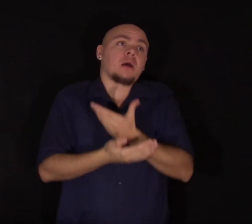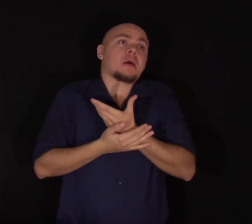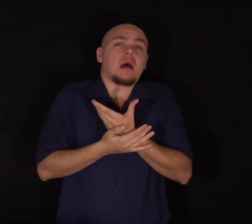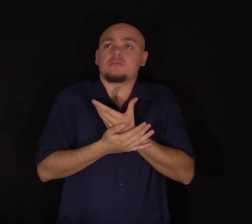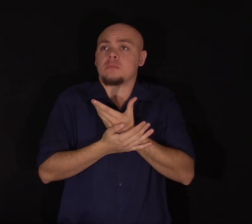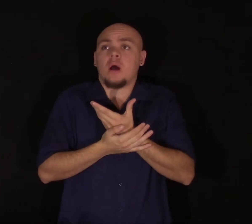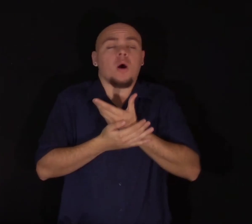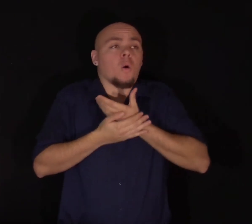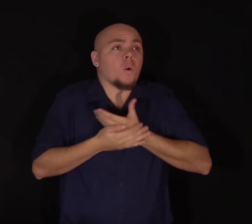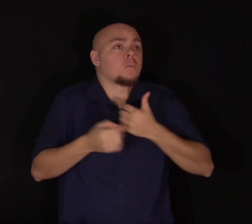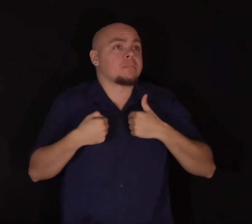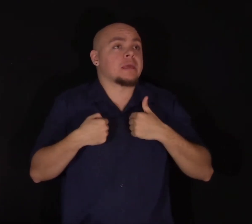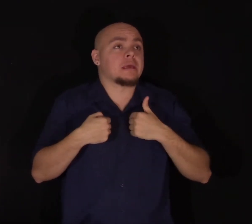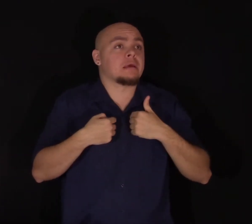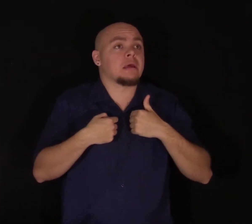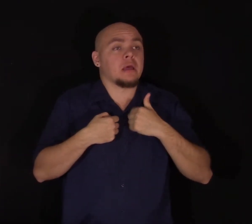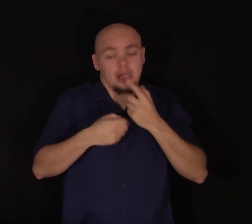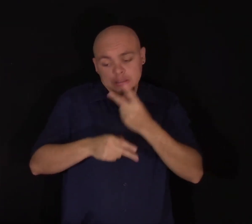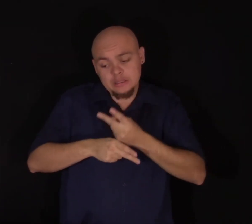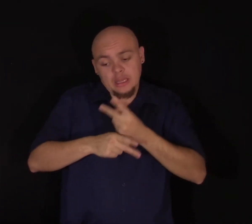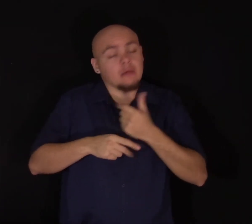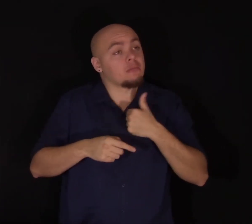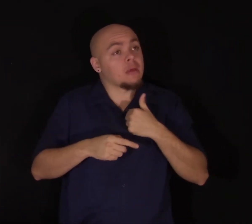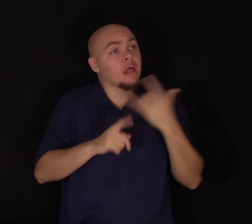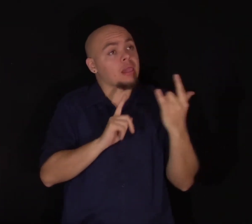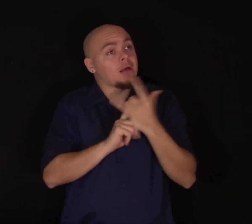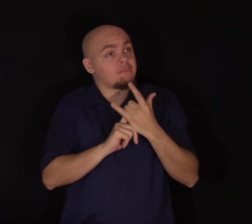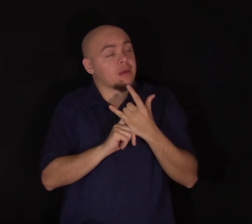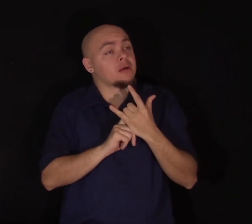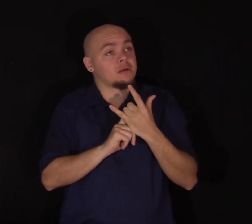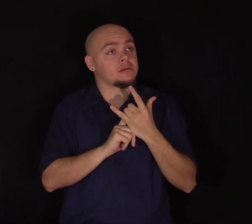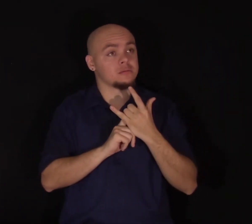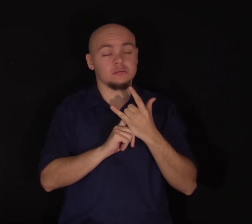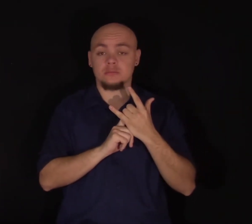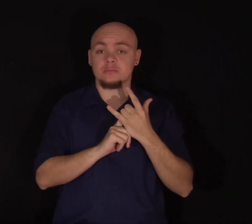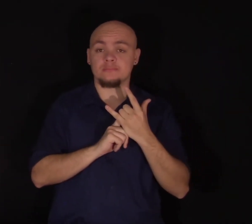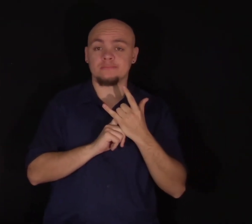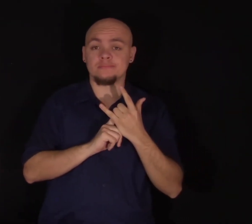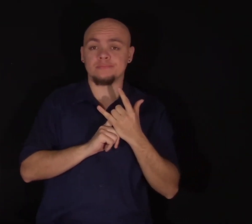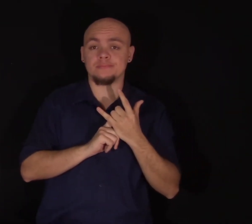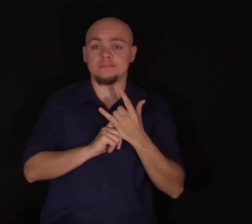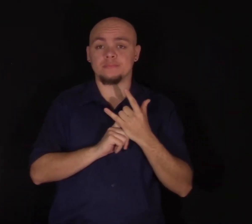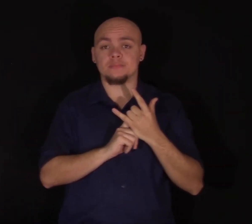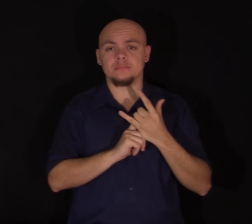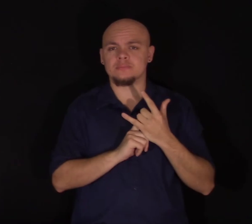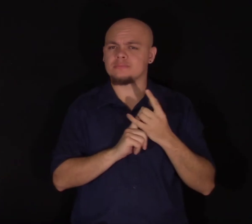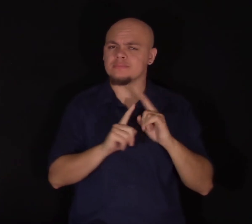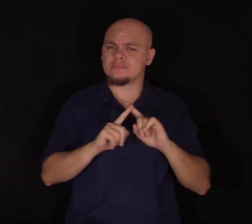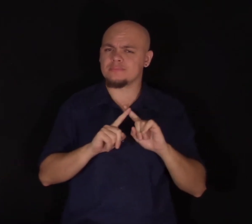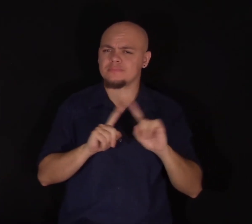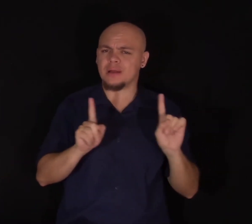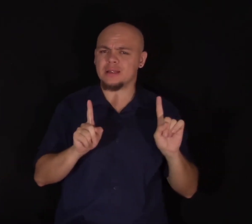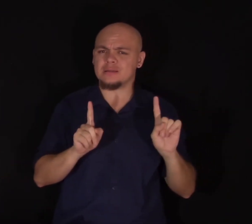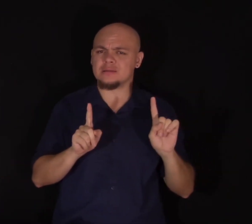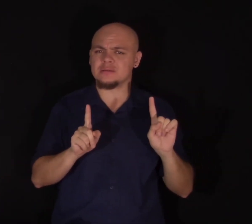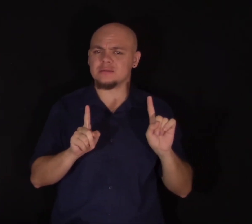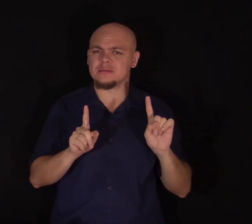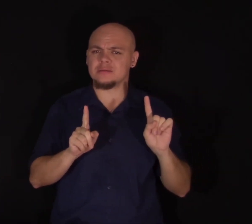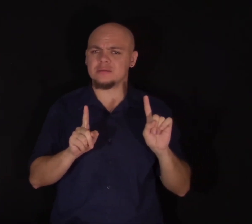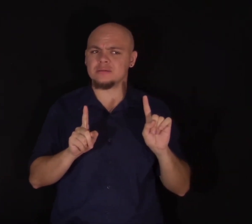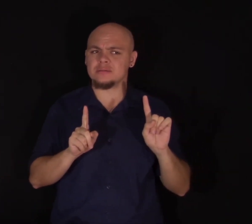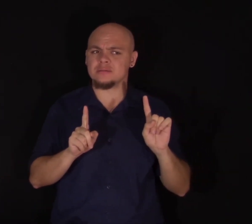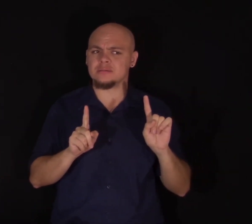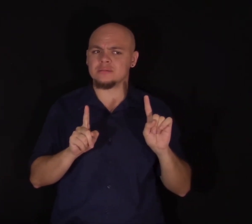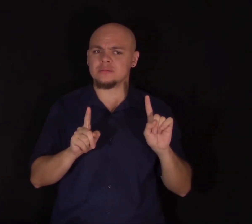me, gives me nurturance and love. But what about when a baby, when